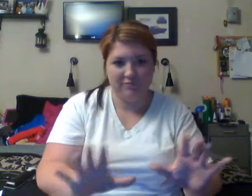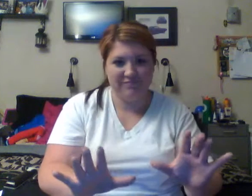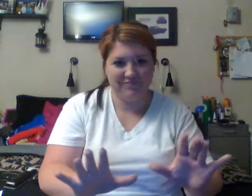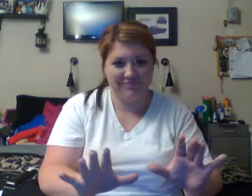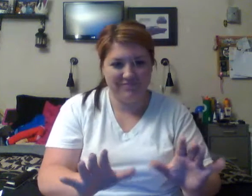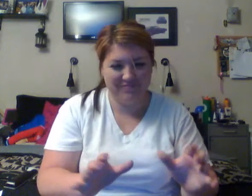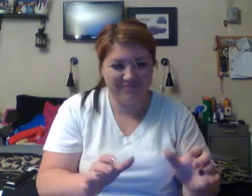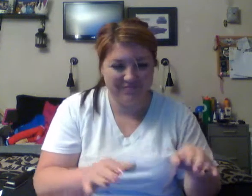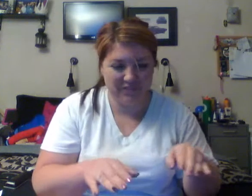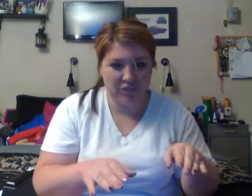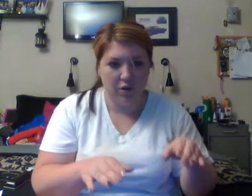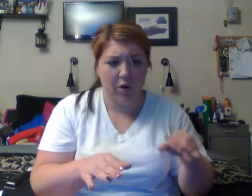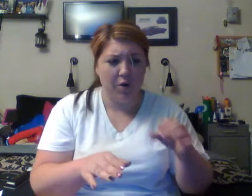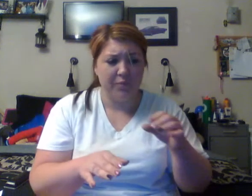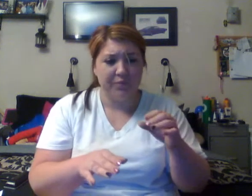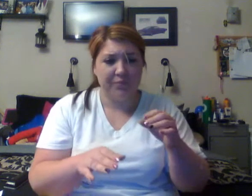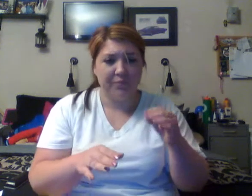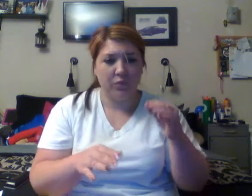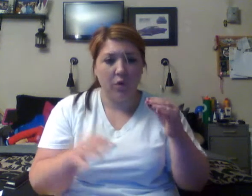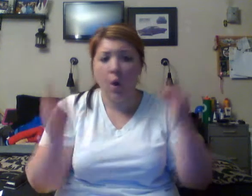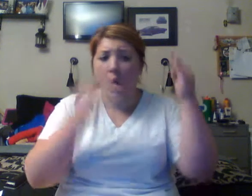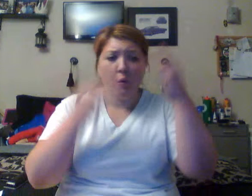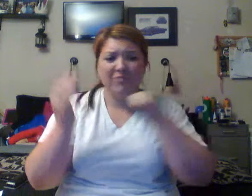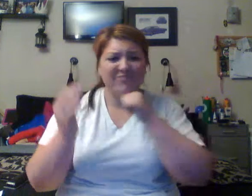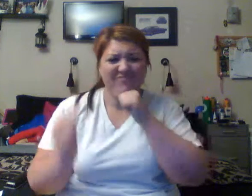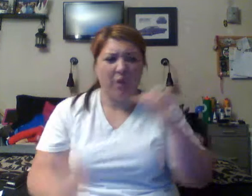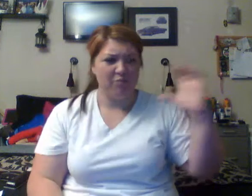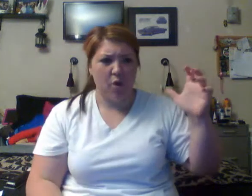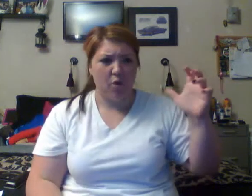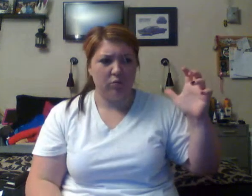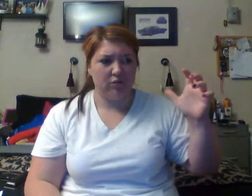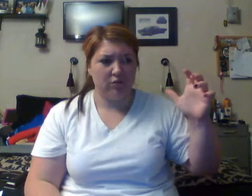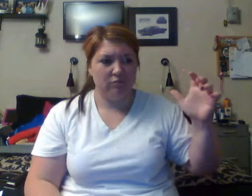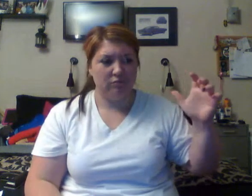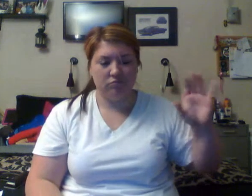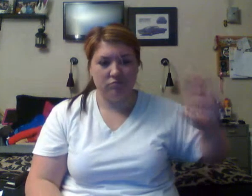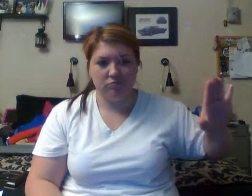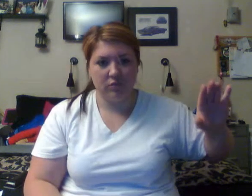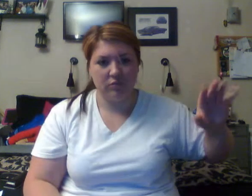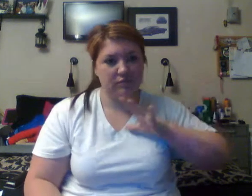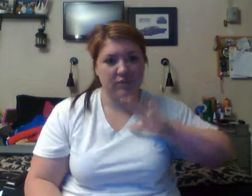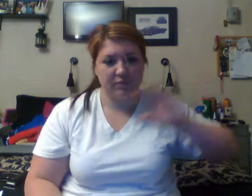the wheel. The wheel just turns automatically. But you've got to learn how to get the right amount of pressure on